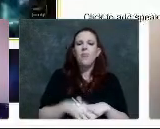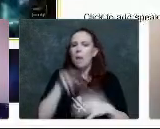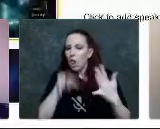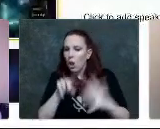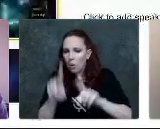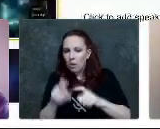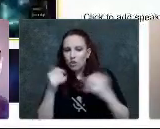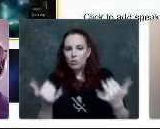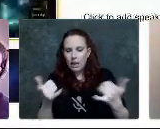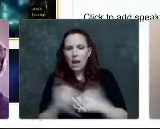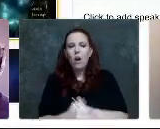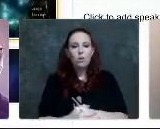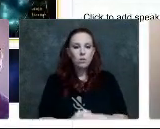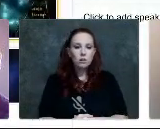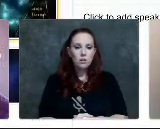second.